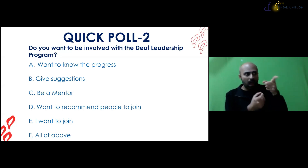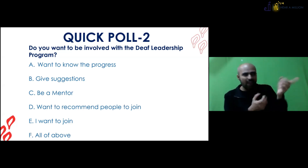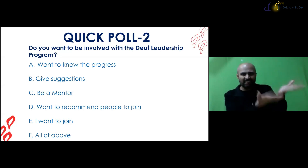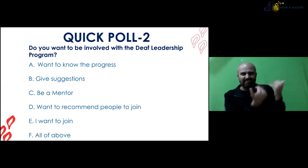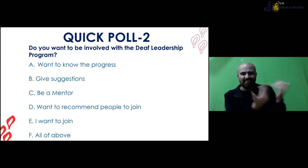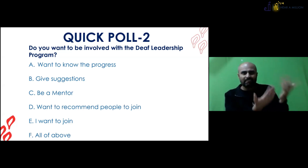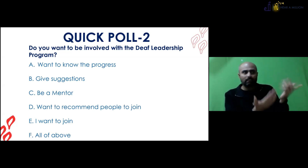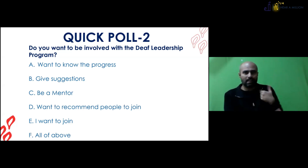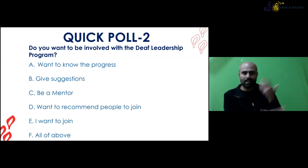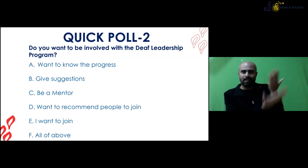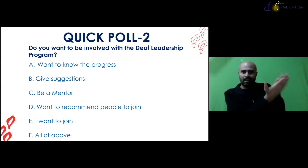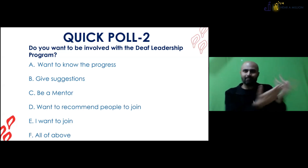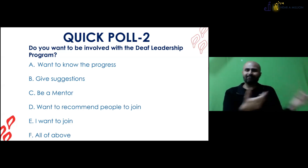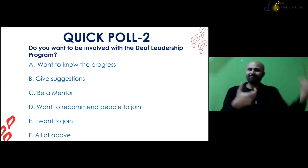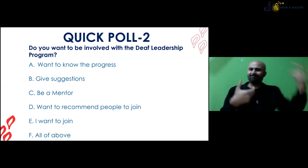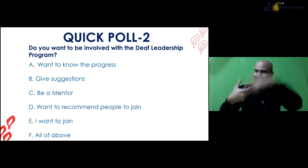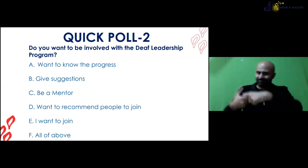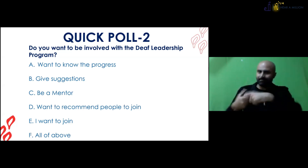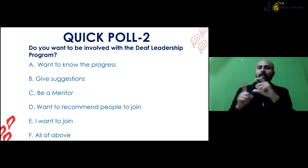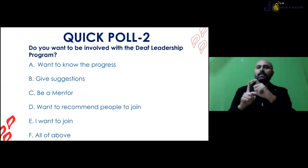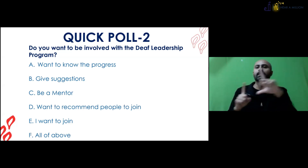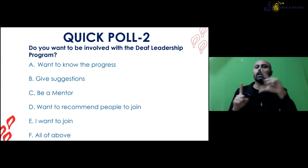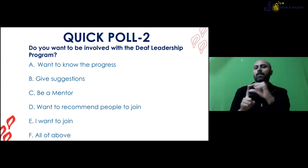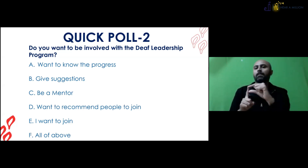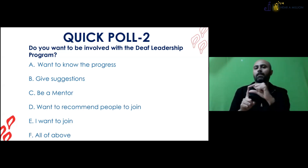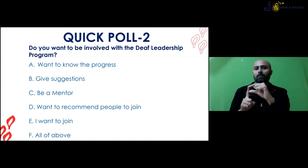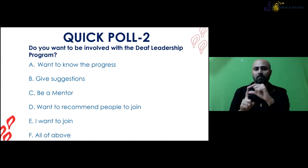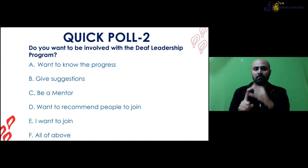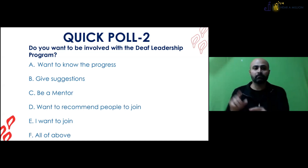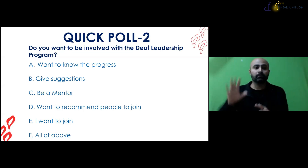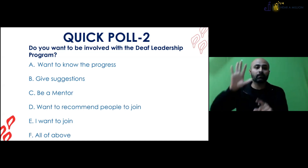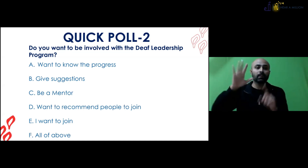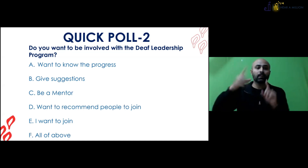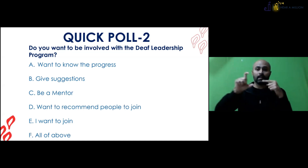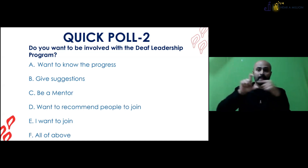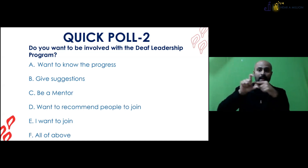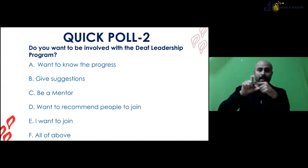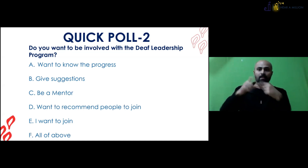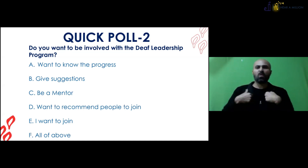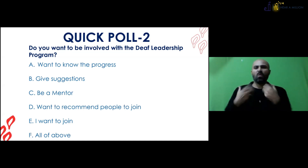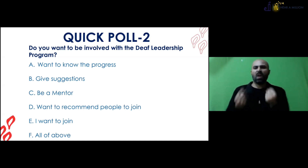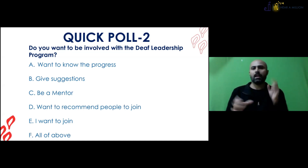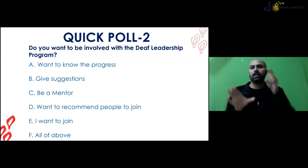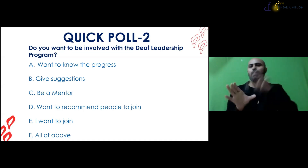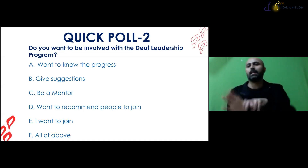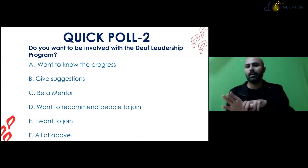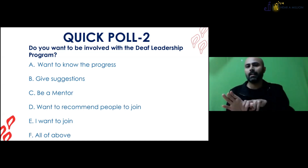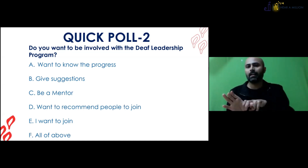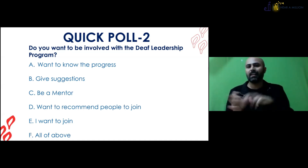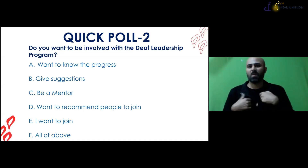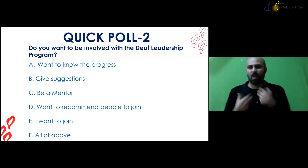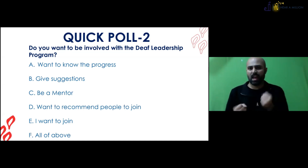So if there are people who could become a leader, so you would recommend them to join